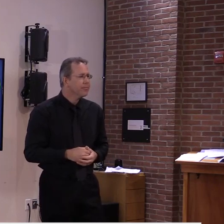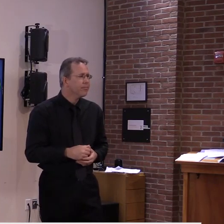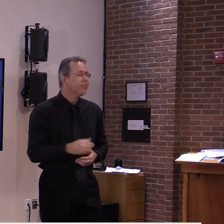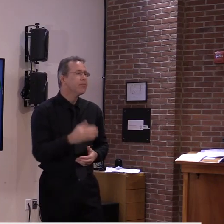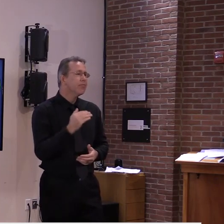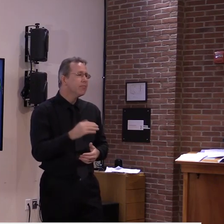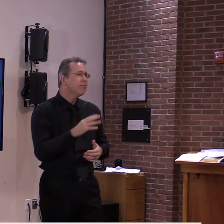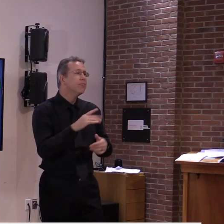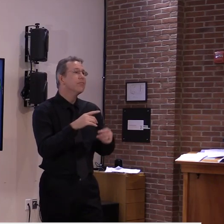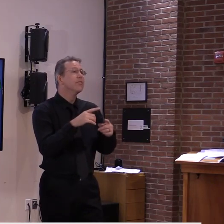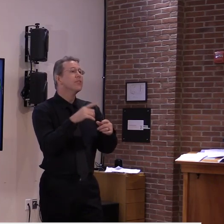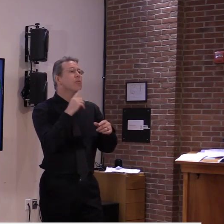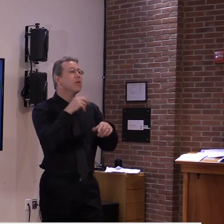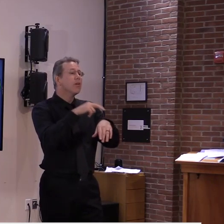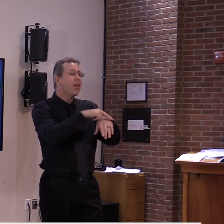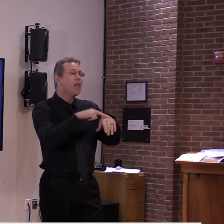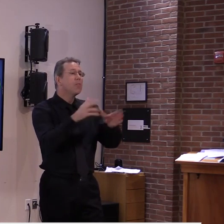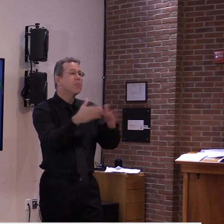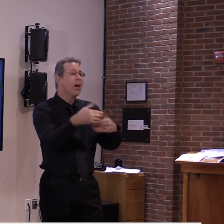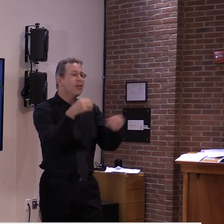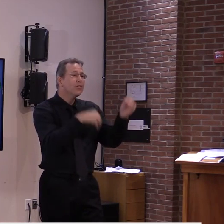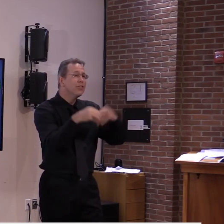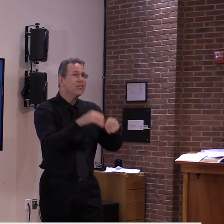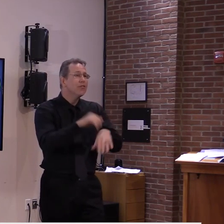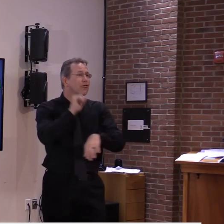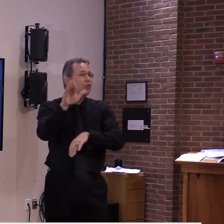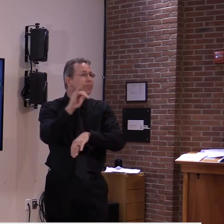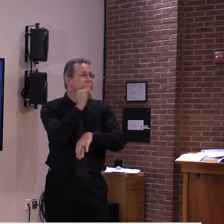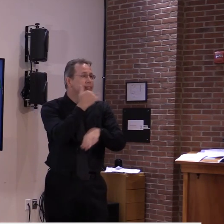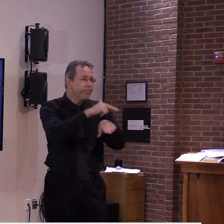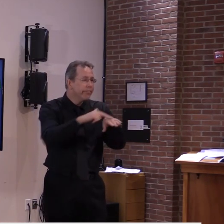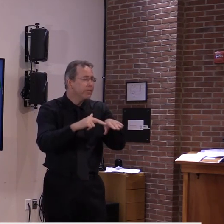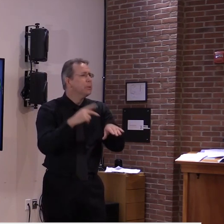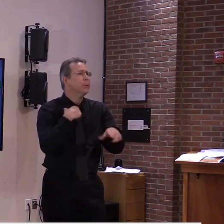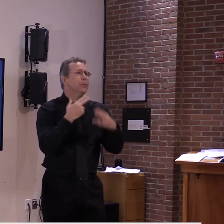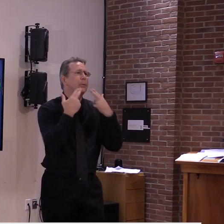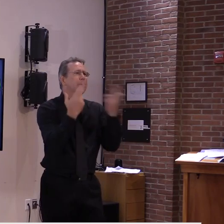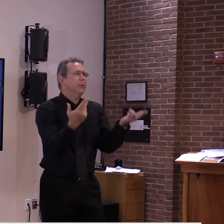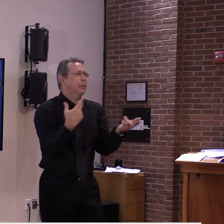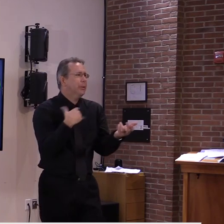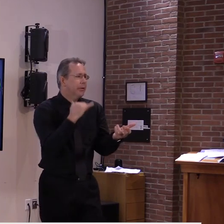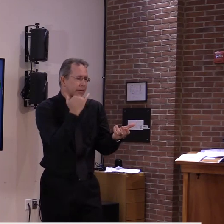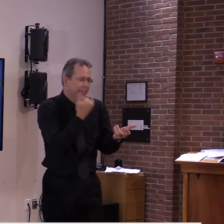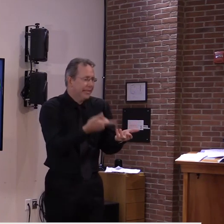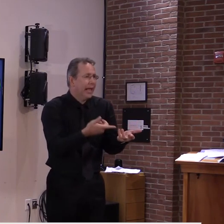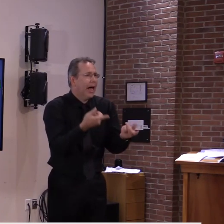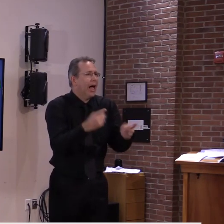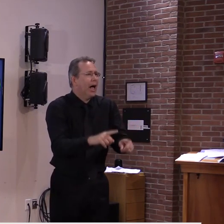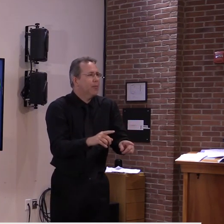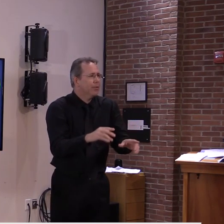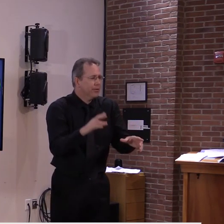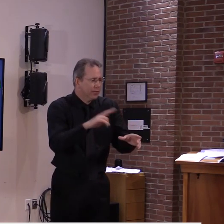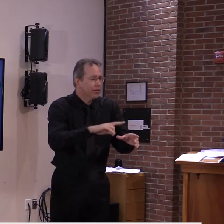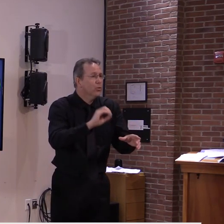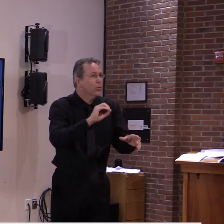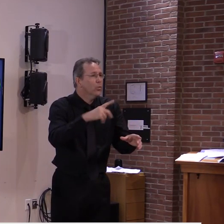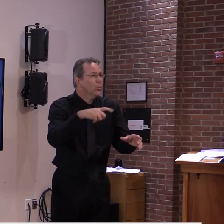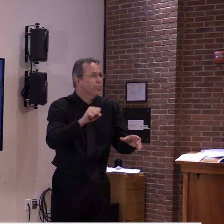and I got to tell you, I may have made the same mistake. It was next day delivery, was the